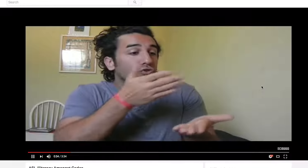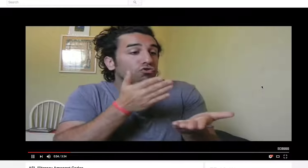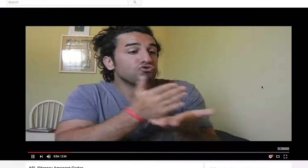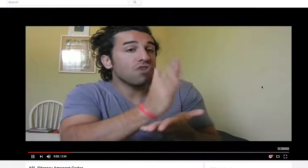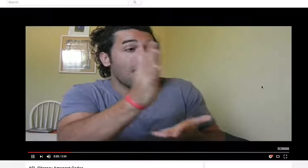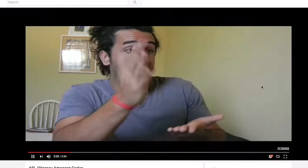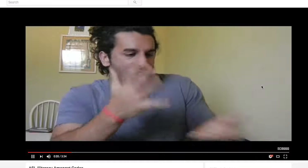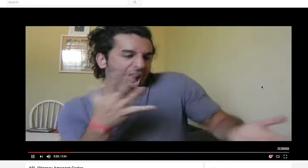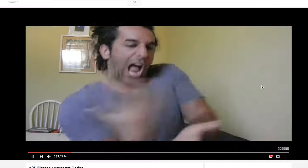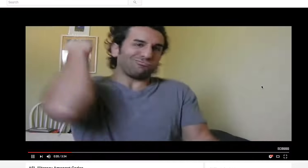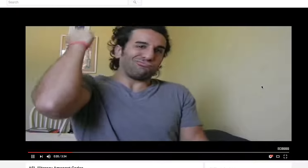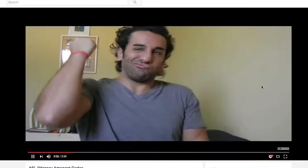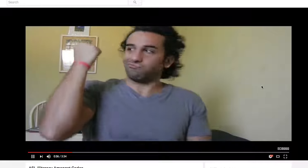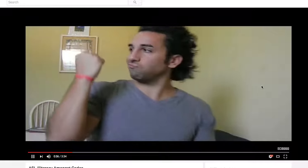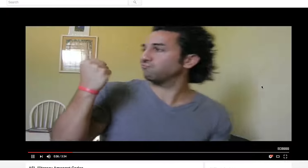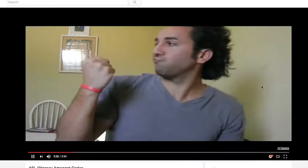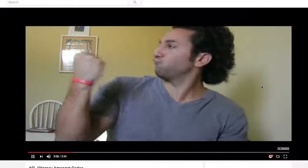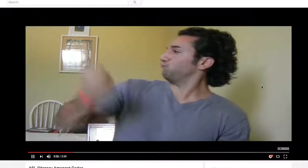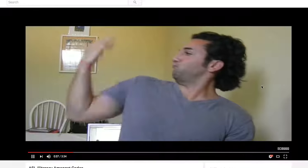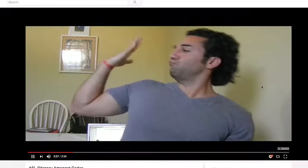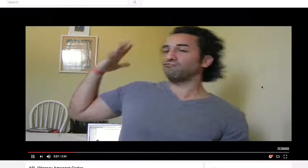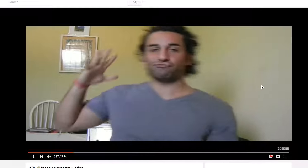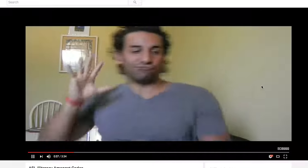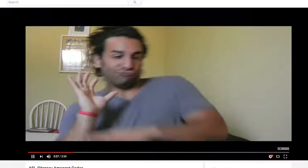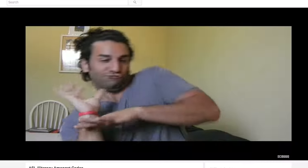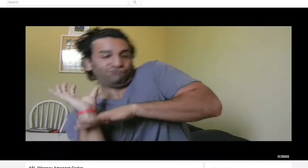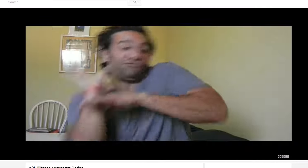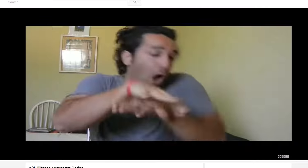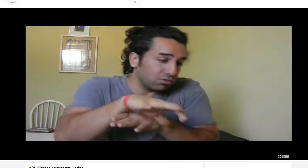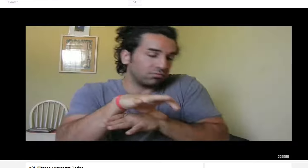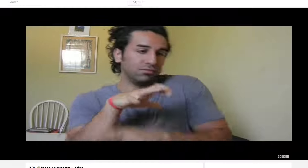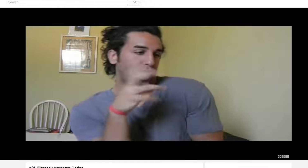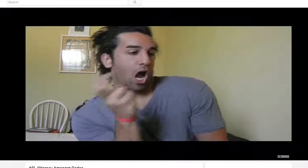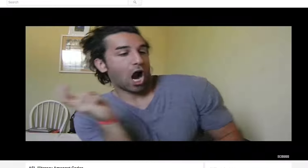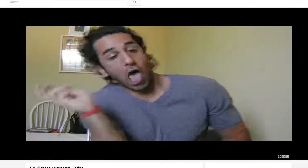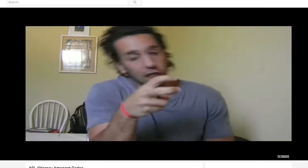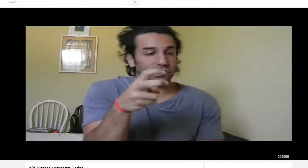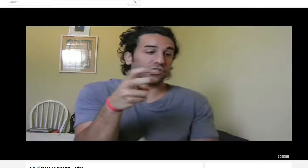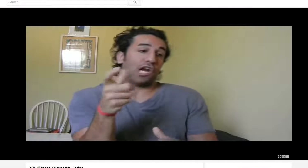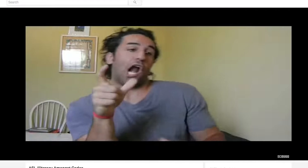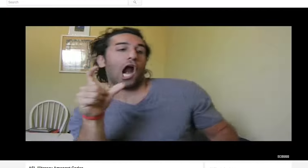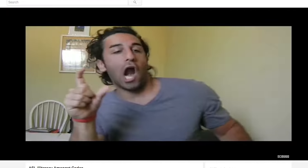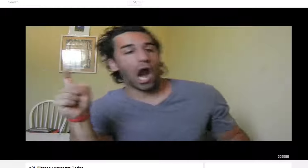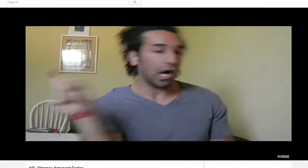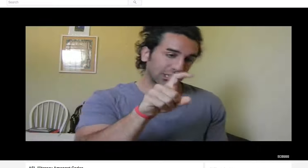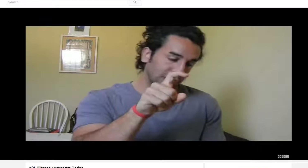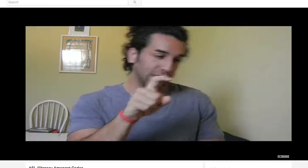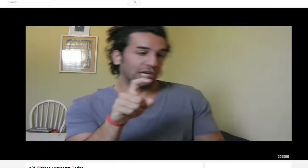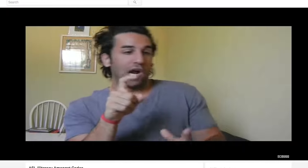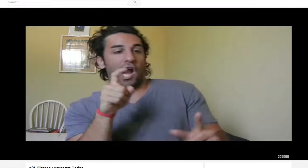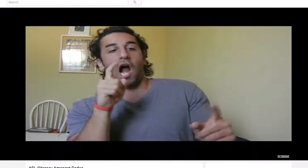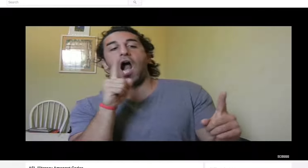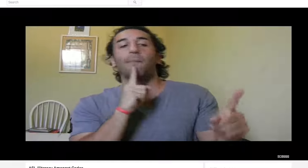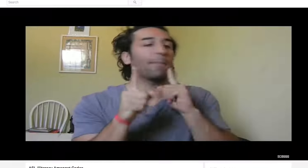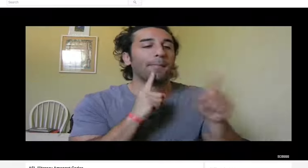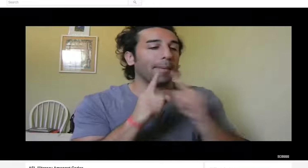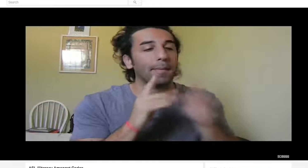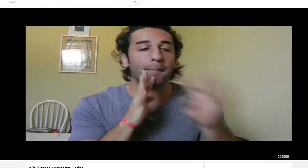child. They take away their rights to sign language, throw them out the window, and then oppress them with things such as cochlear implants, hearing aids, and